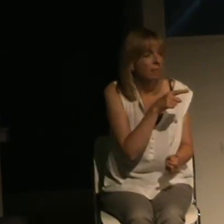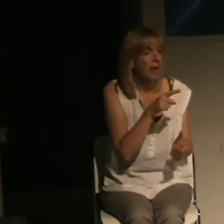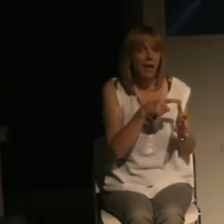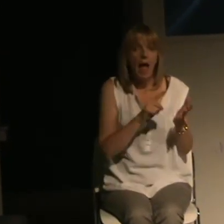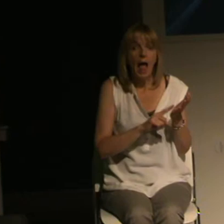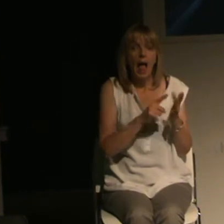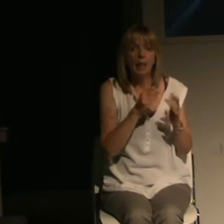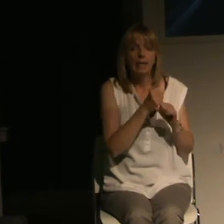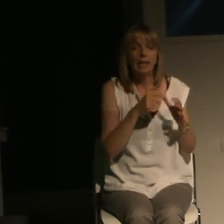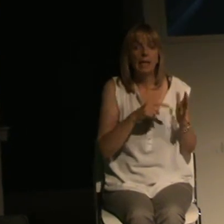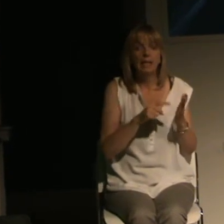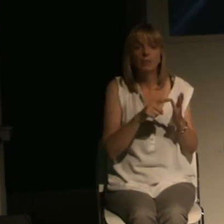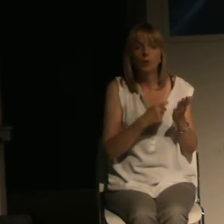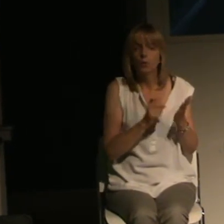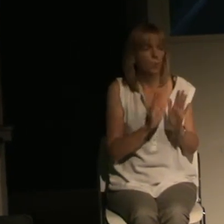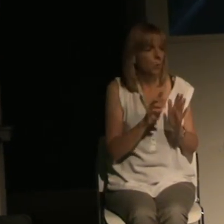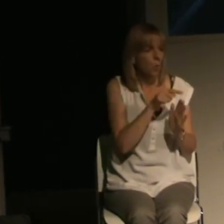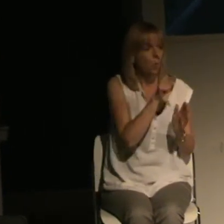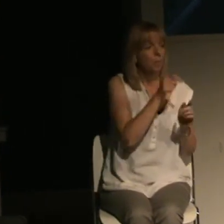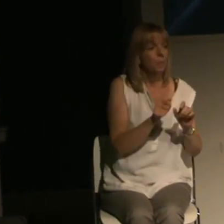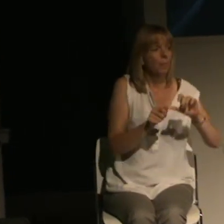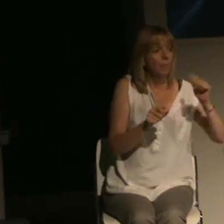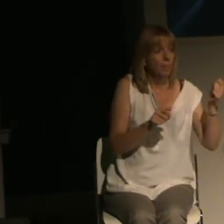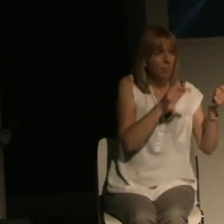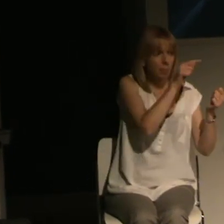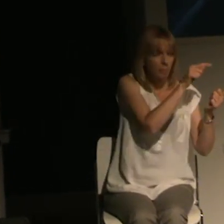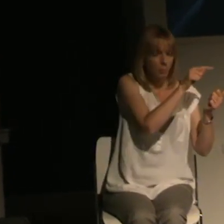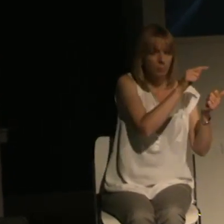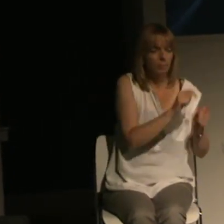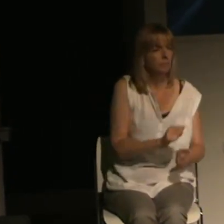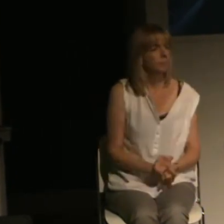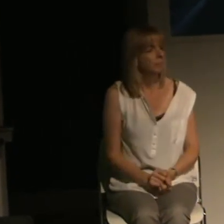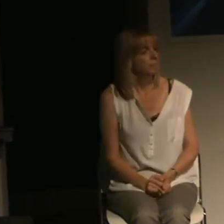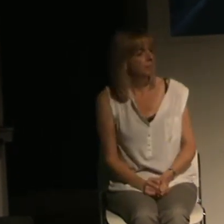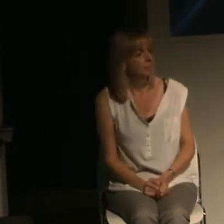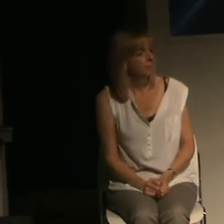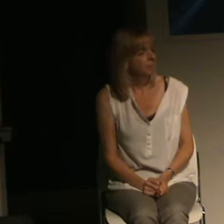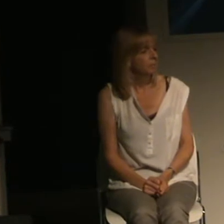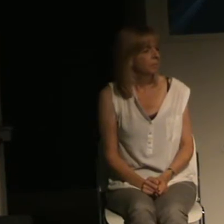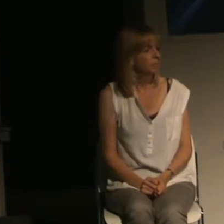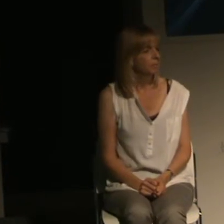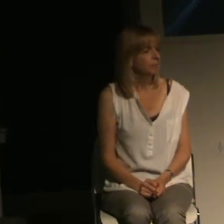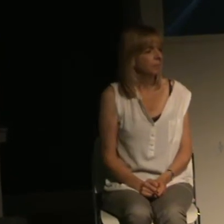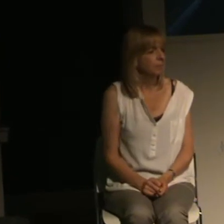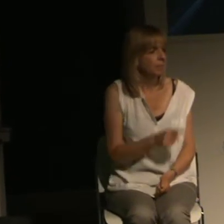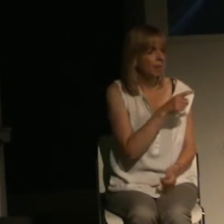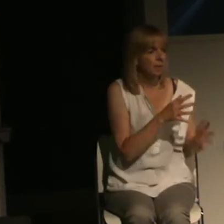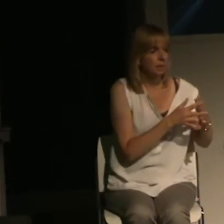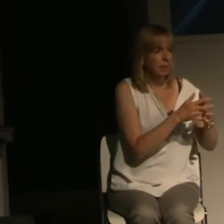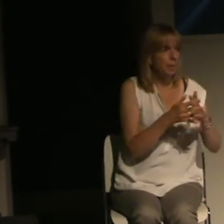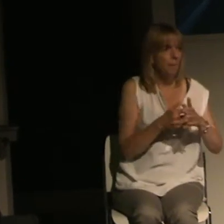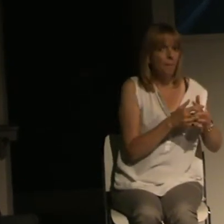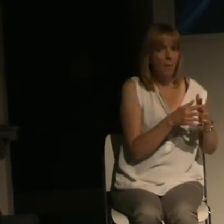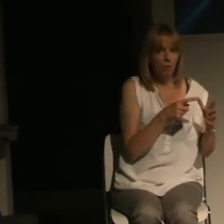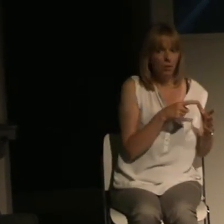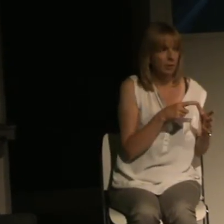Is it an alligator? That one's the alligator. You're right about that one. That one's the alligator. And it's the American alligator, so they're